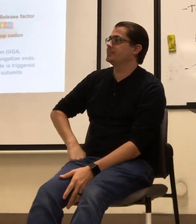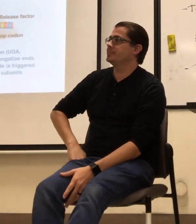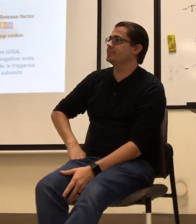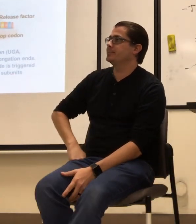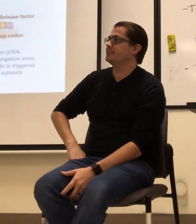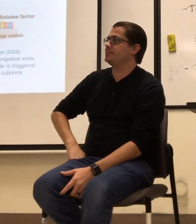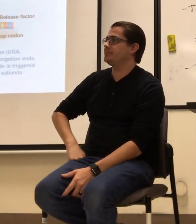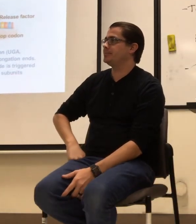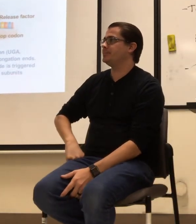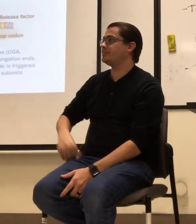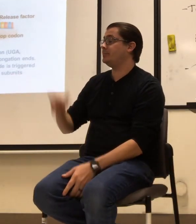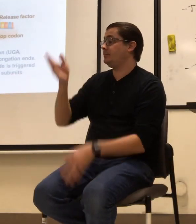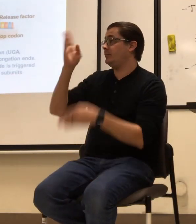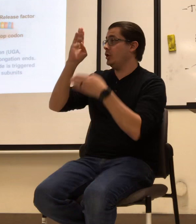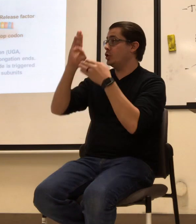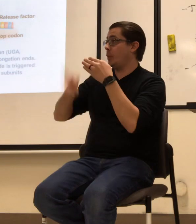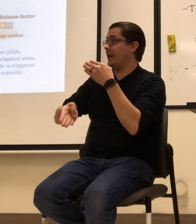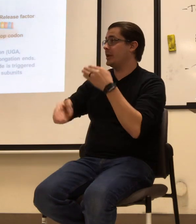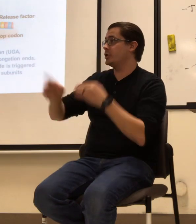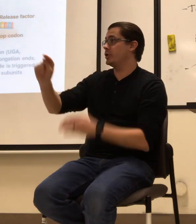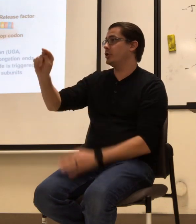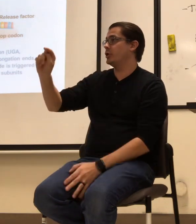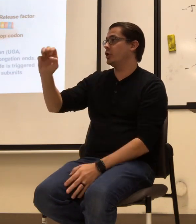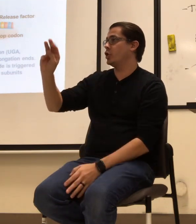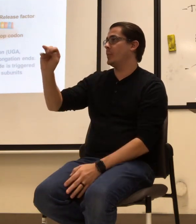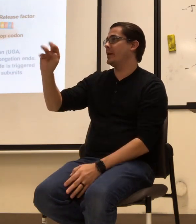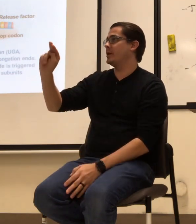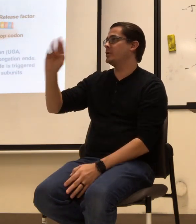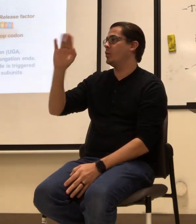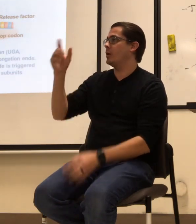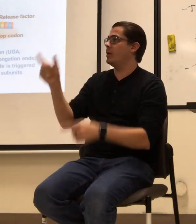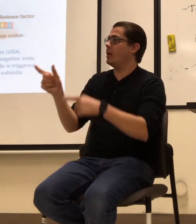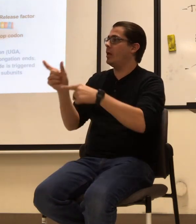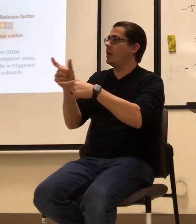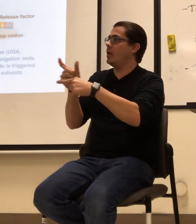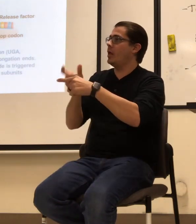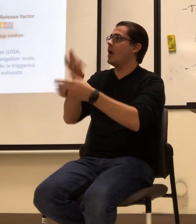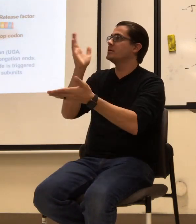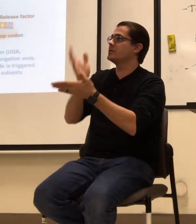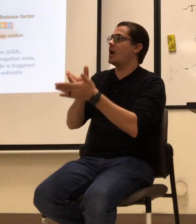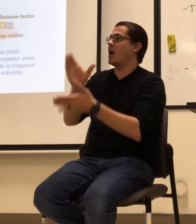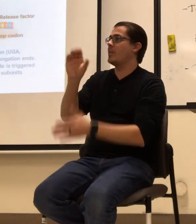So termination is when you reach a stop codon. That's what I'm writing here.